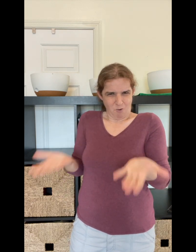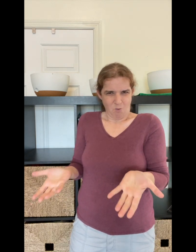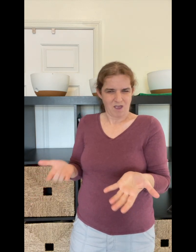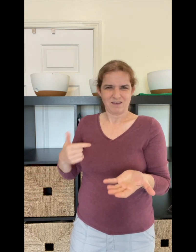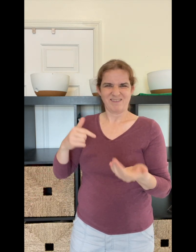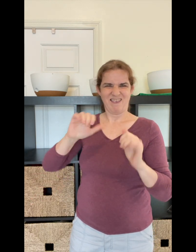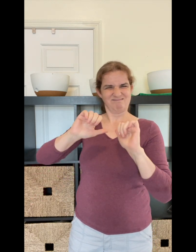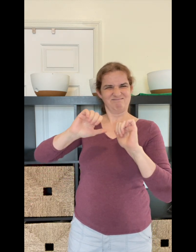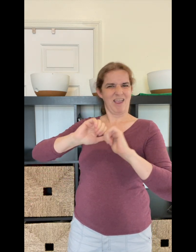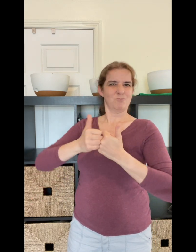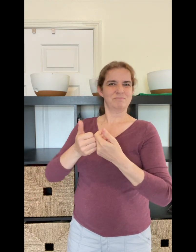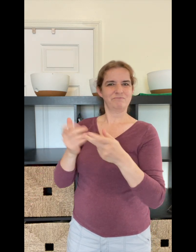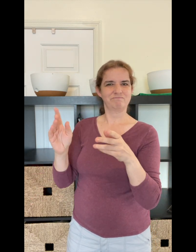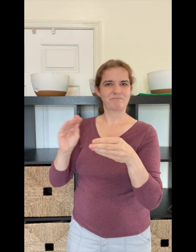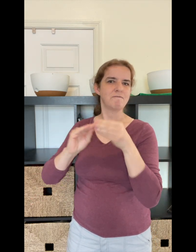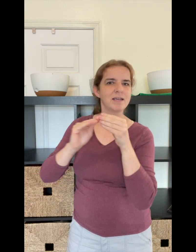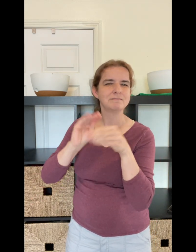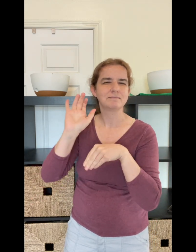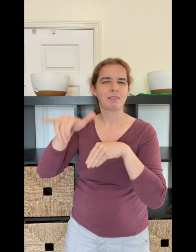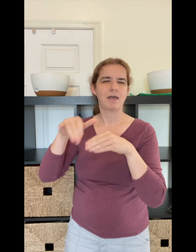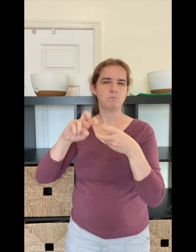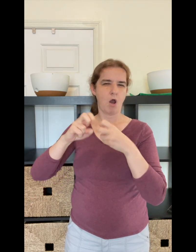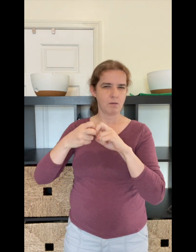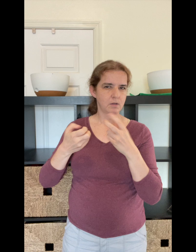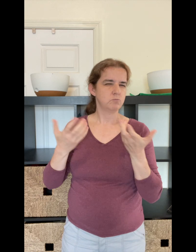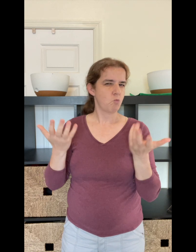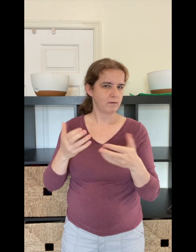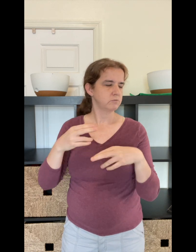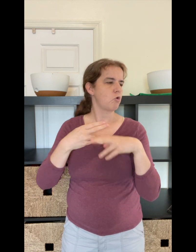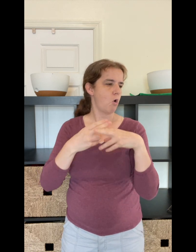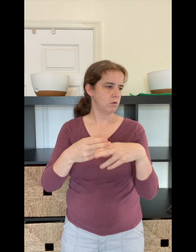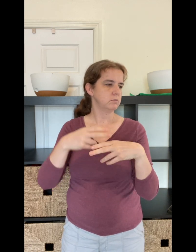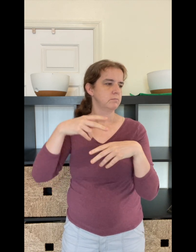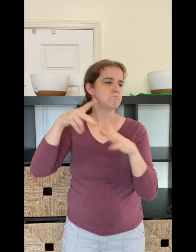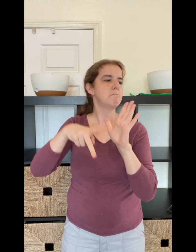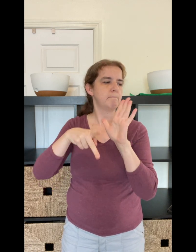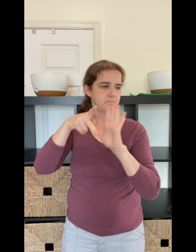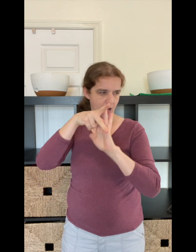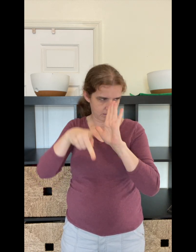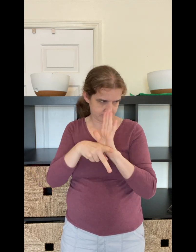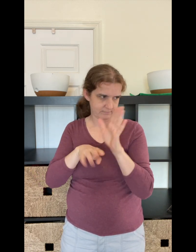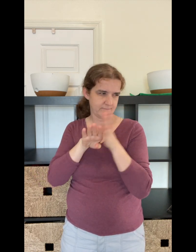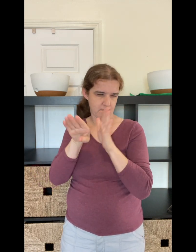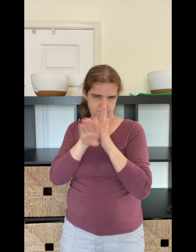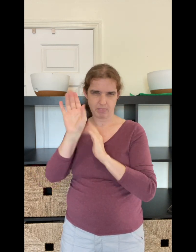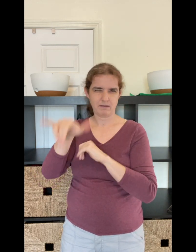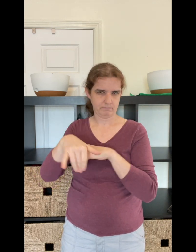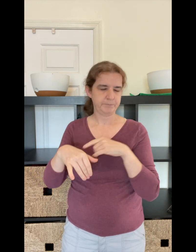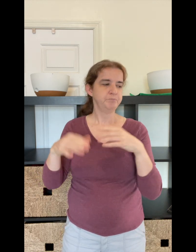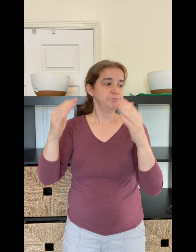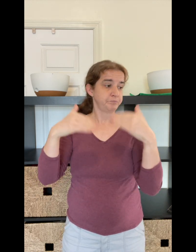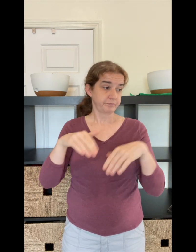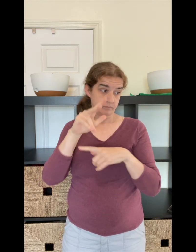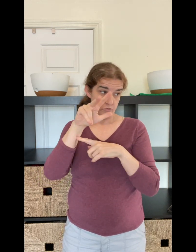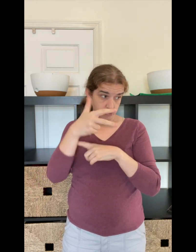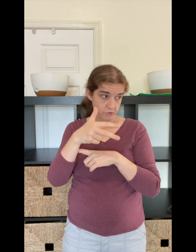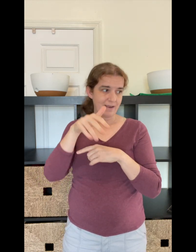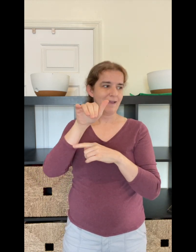going to do now? How do I fix the problem? That part is called policy development. The